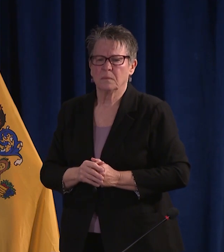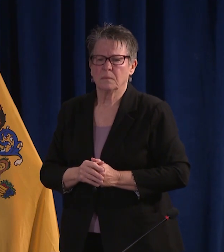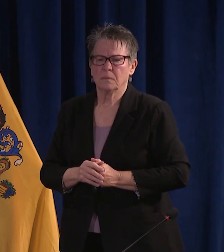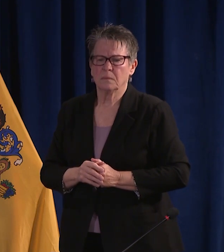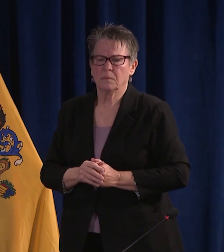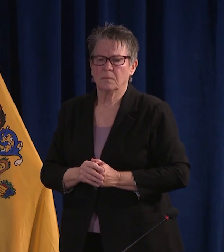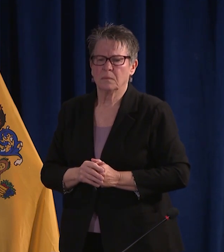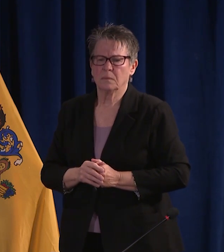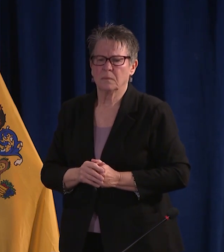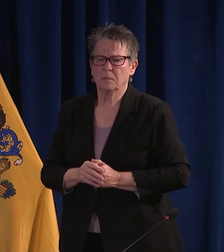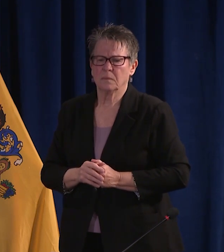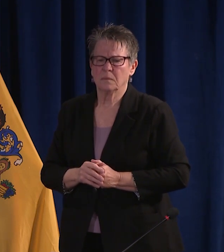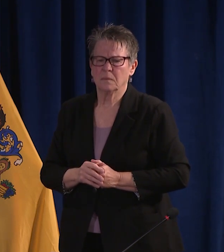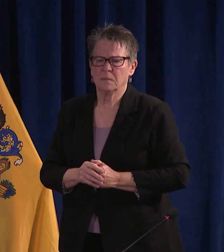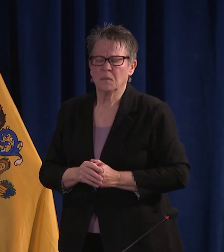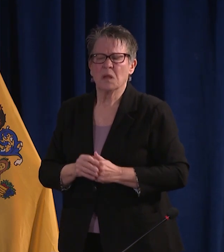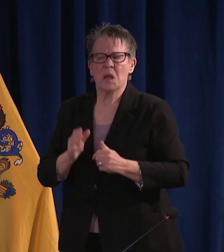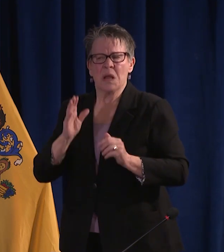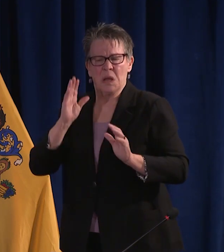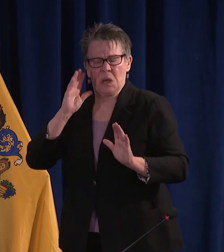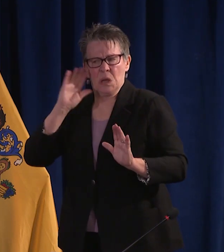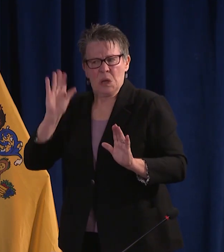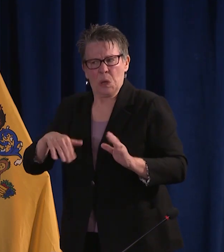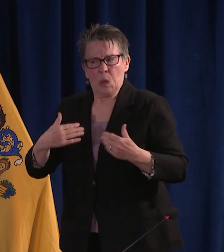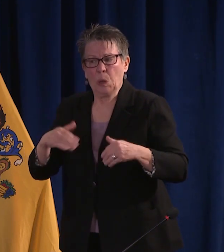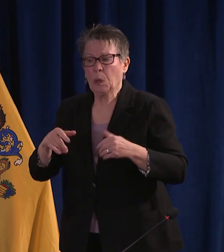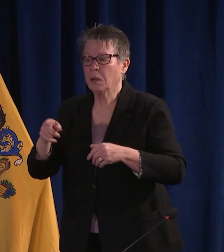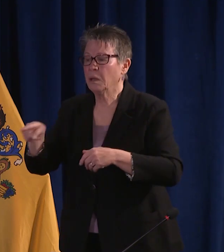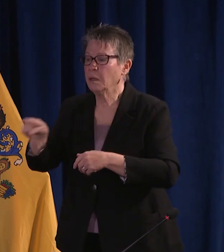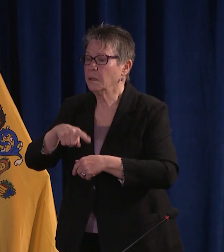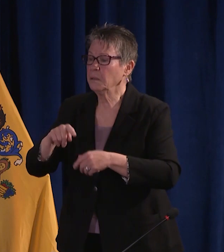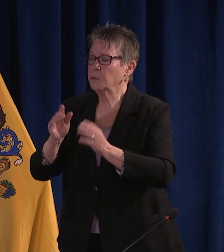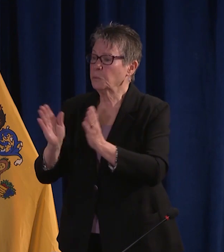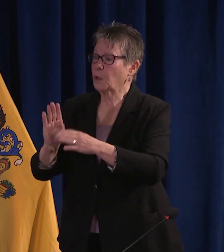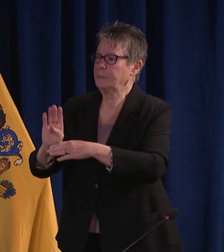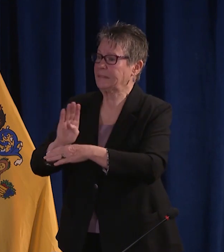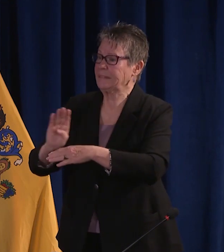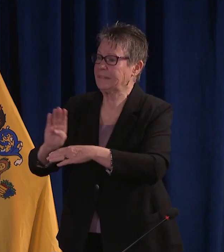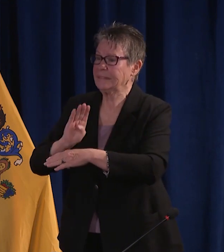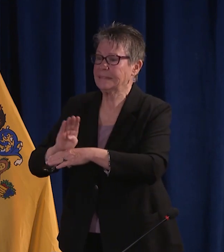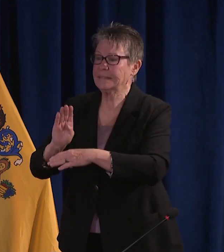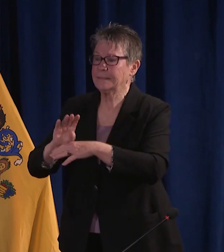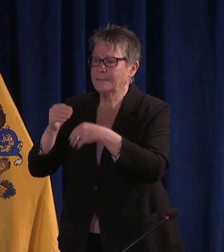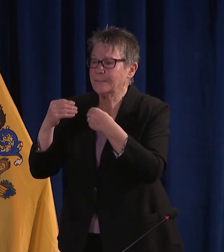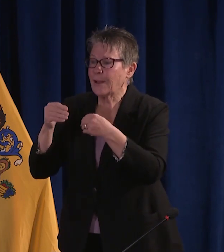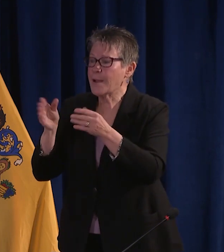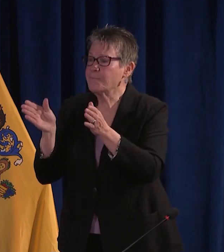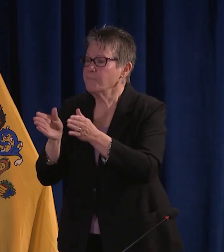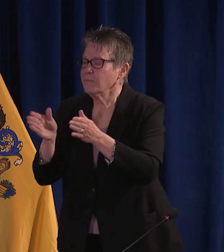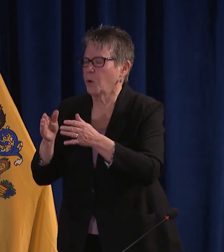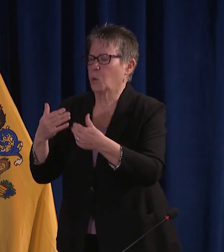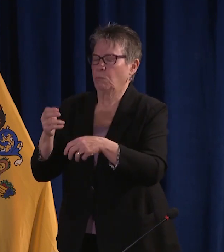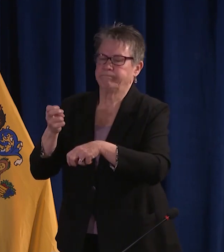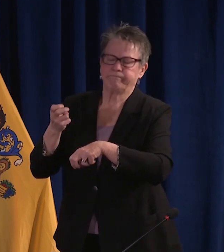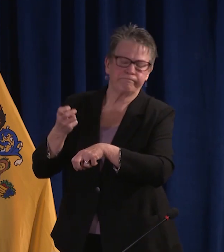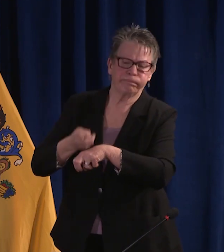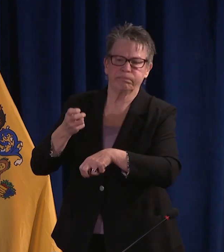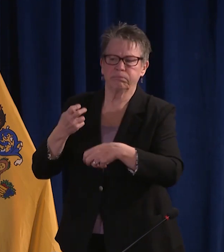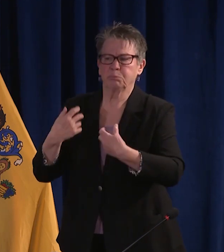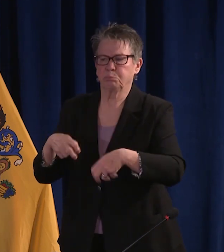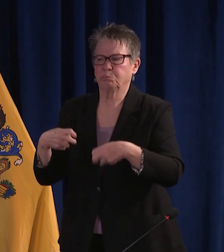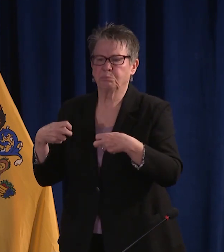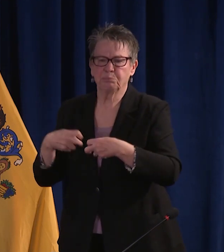are the backbone of our economy. Small businesses, Rob, in the aggregate, I believe, employ about 60% of the workforce of the state of New